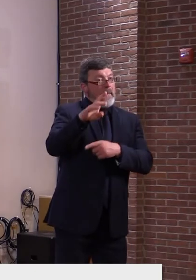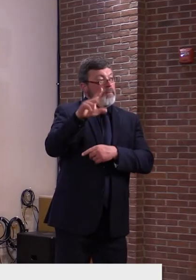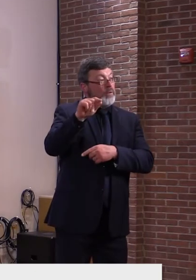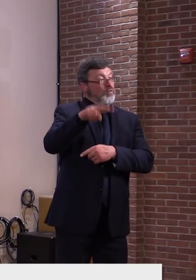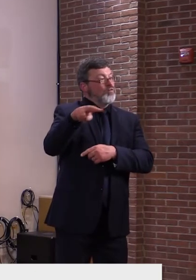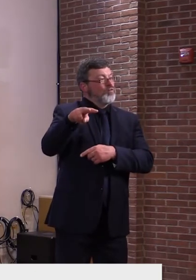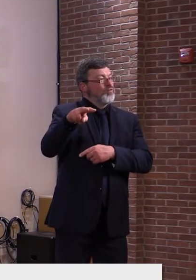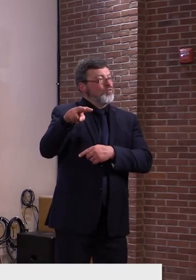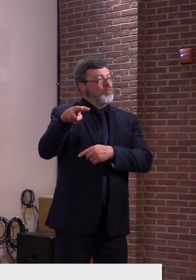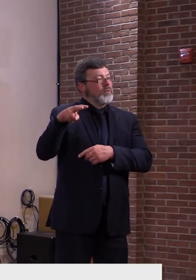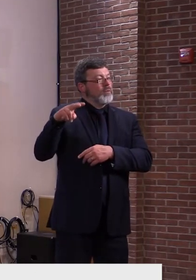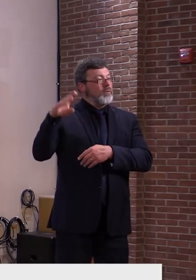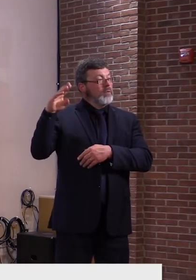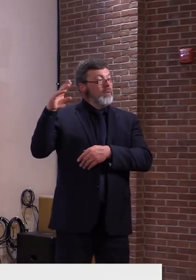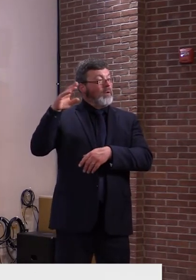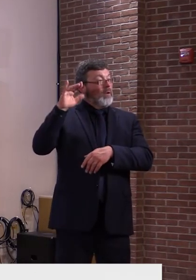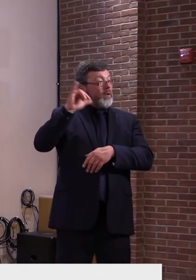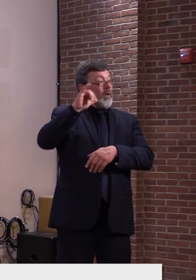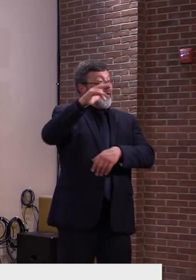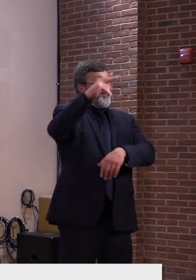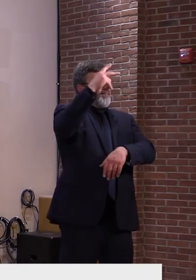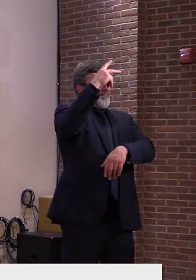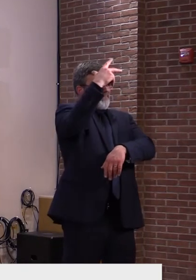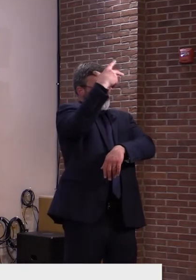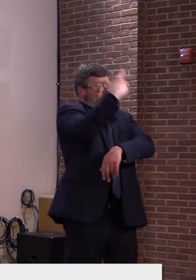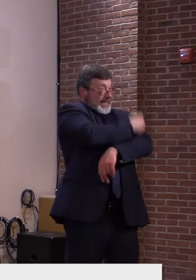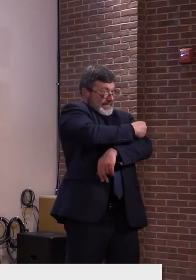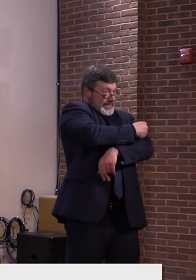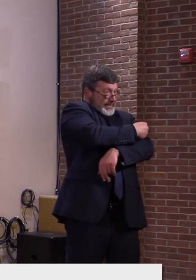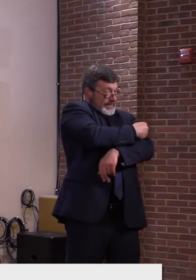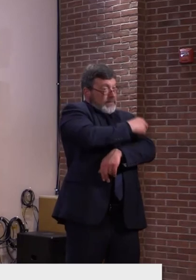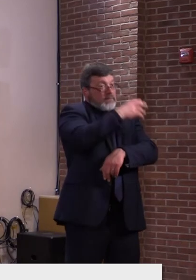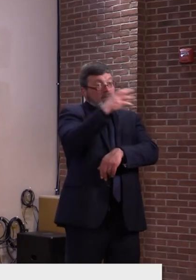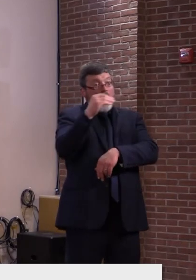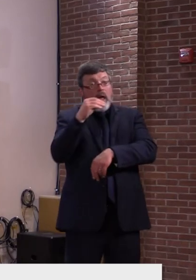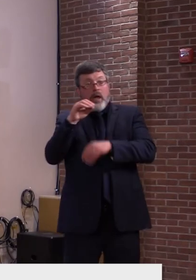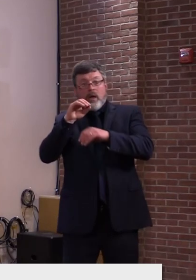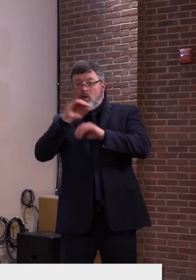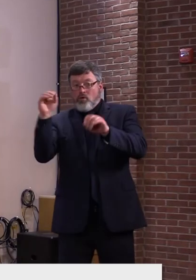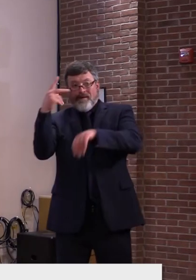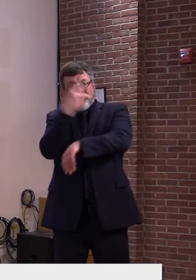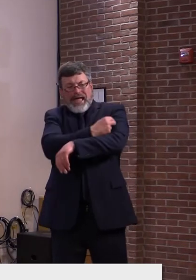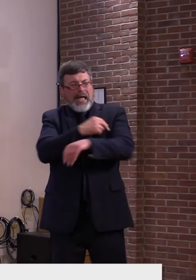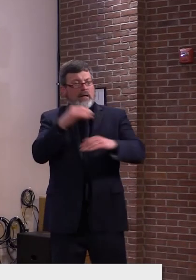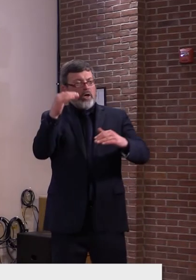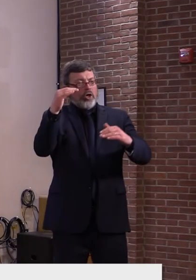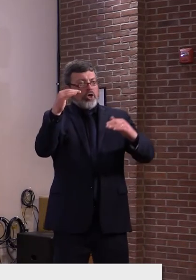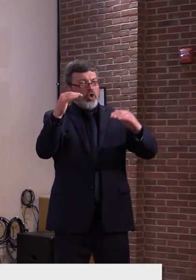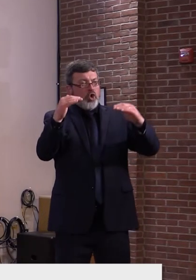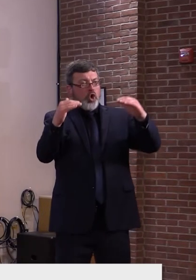the unvaccinated and the vaccinated rates of new cases, which is what this is.